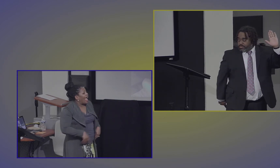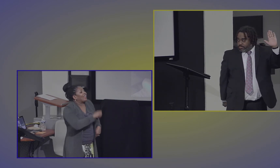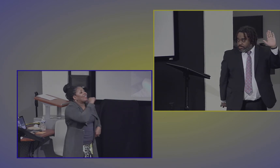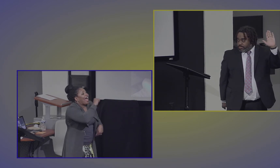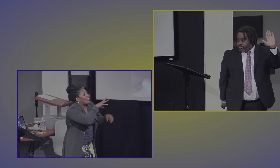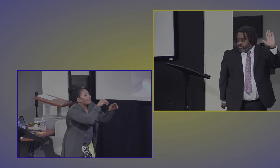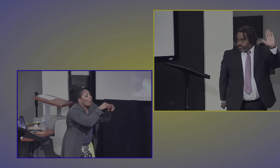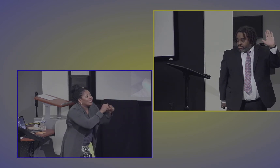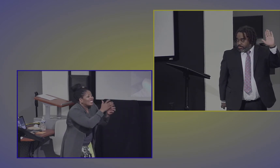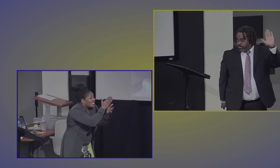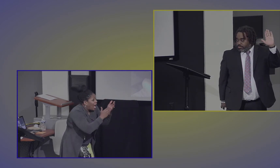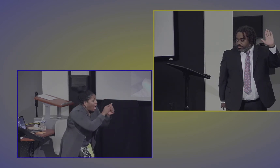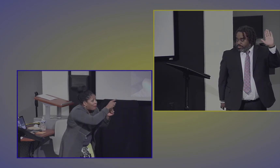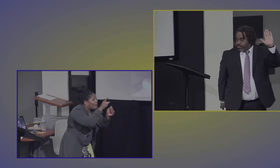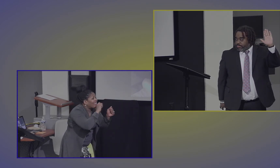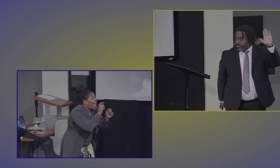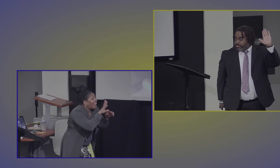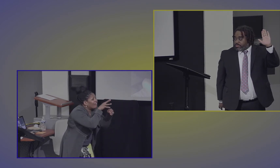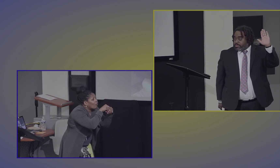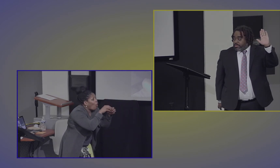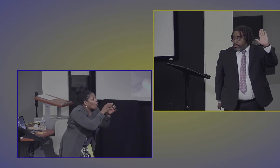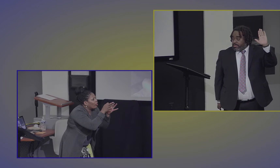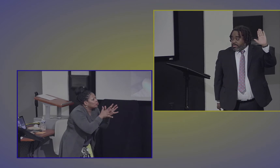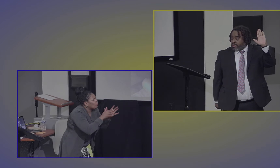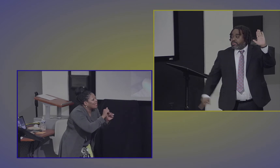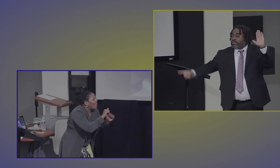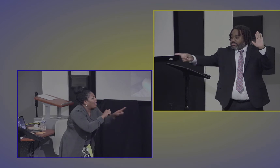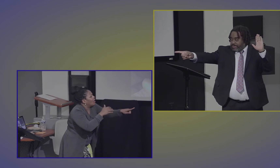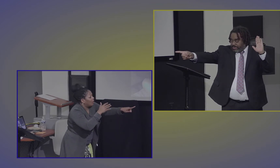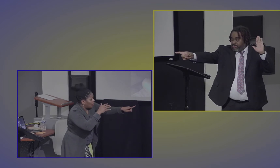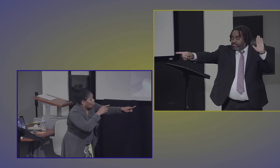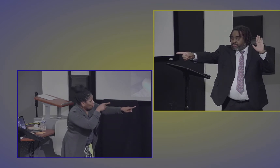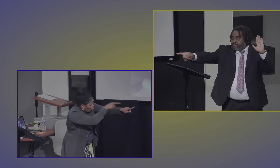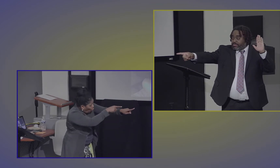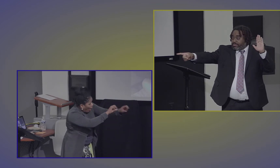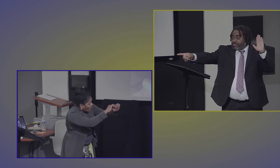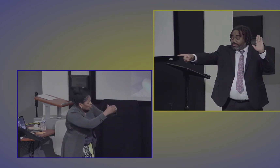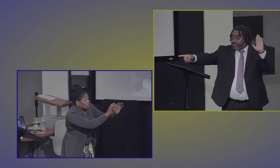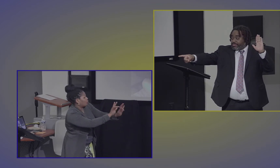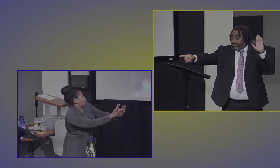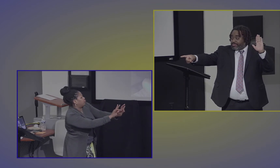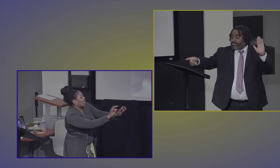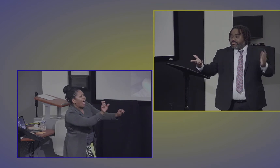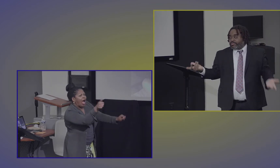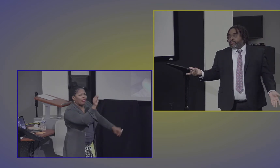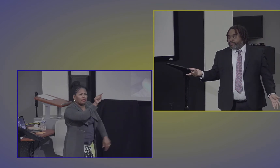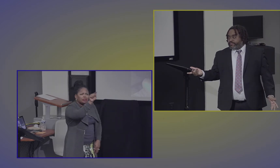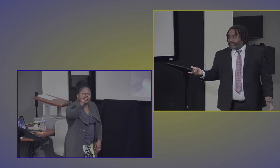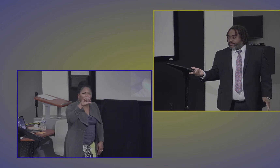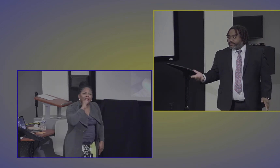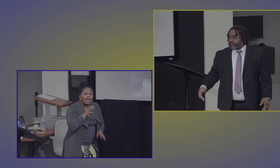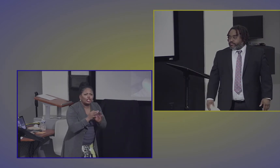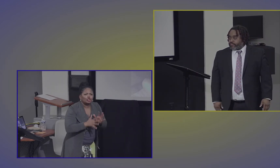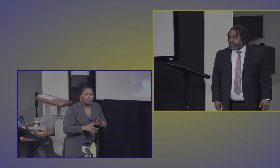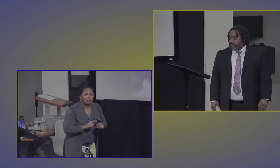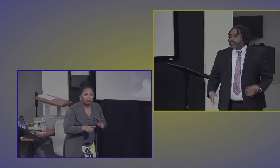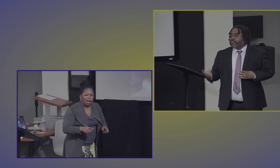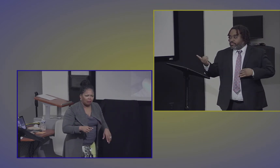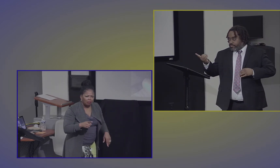institute policies that guide us to actions. What can we do? We just talk about you as the agency, right? What about